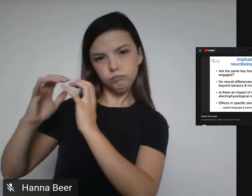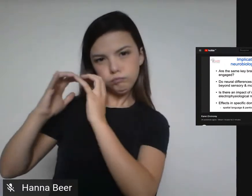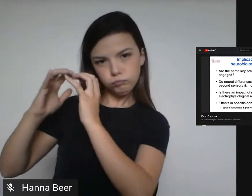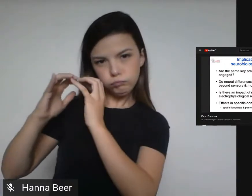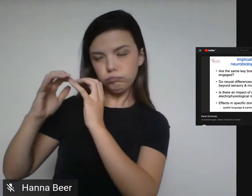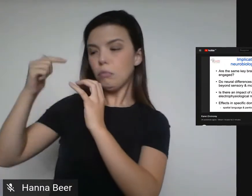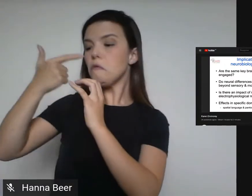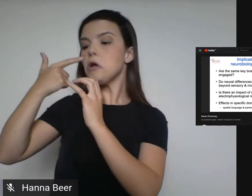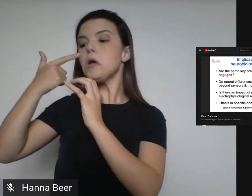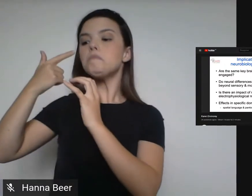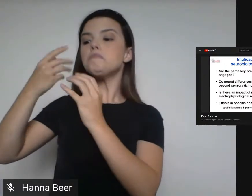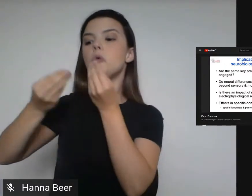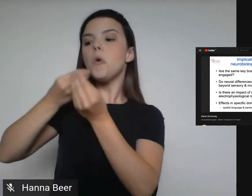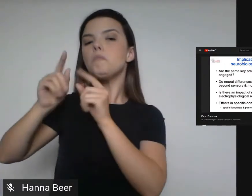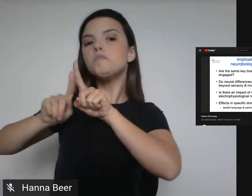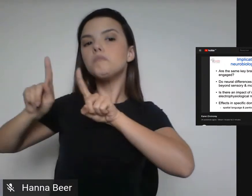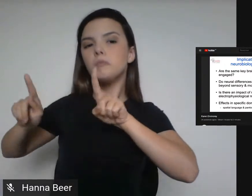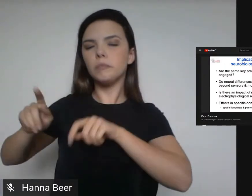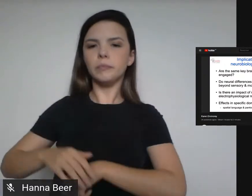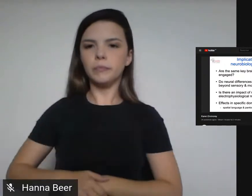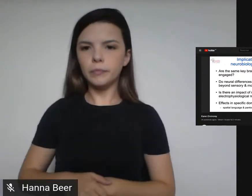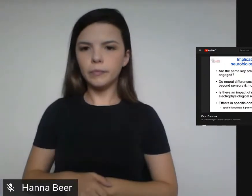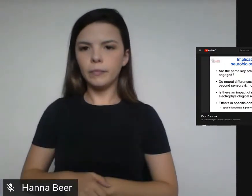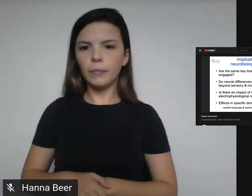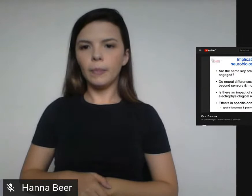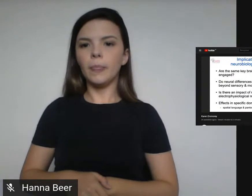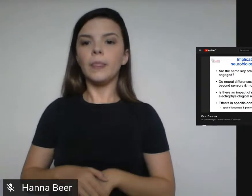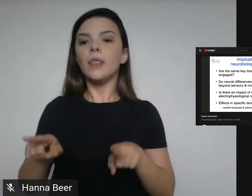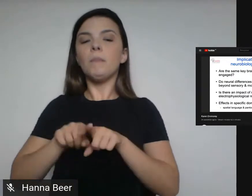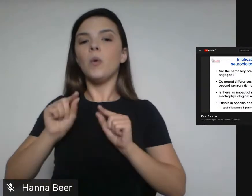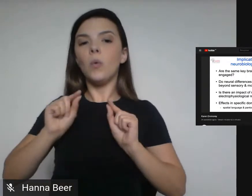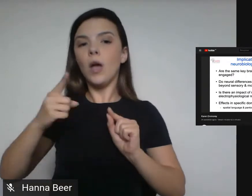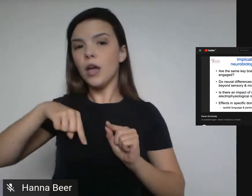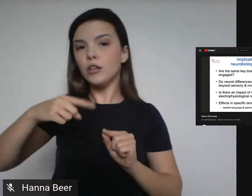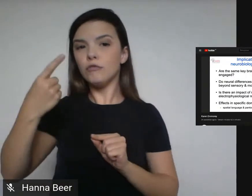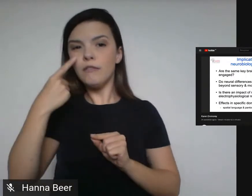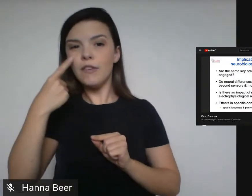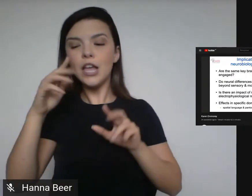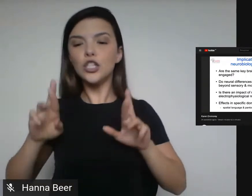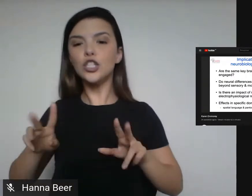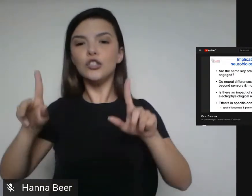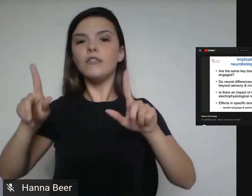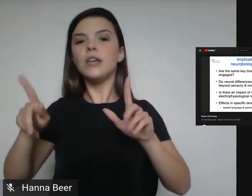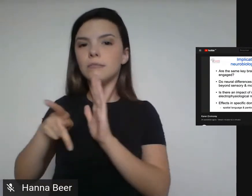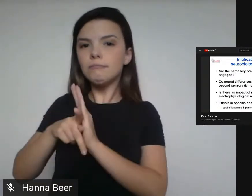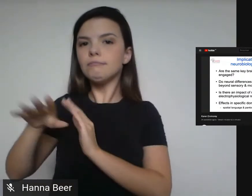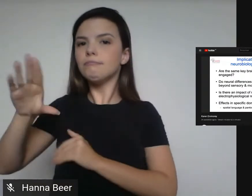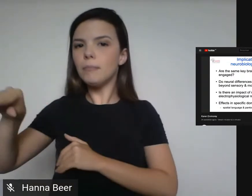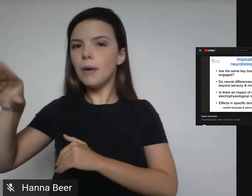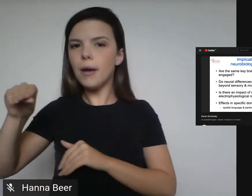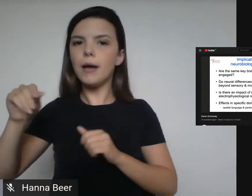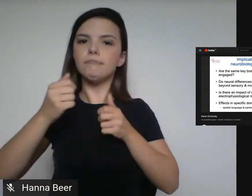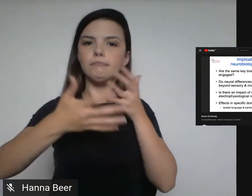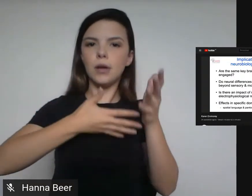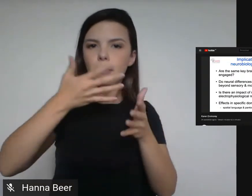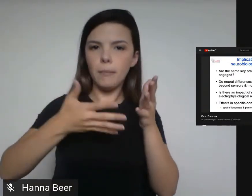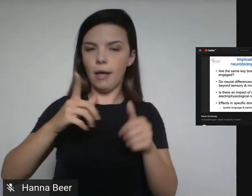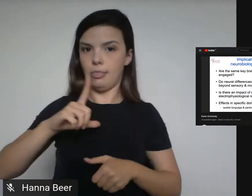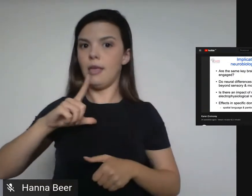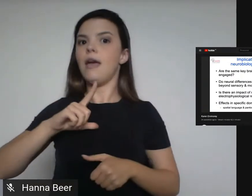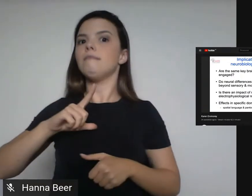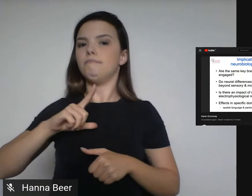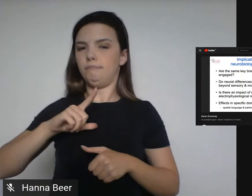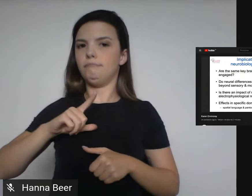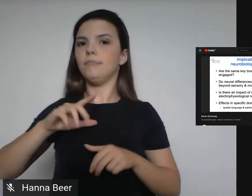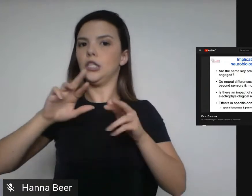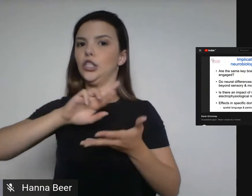specific domains where it looks like we see clear differences between signed and spoken languages. So one difference I mentioned